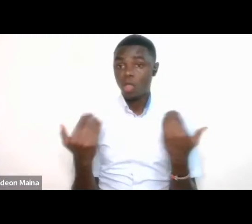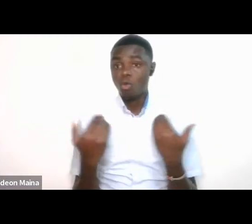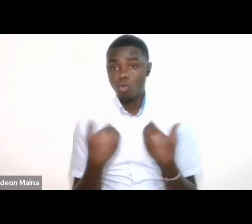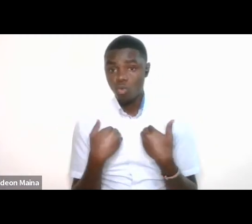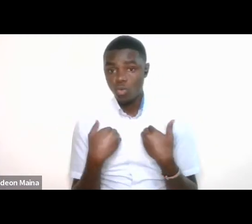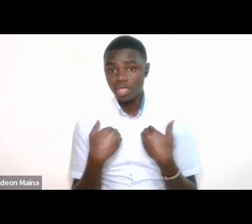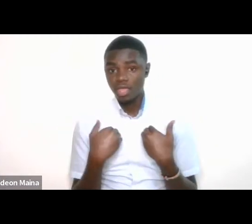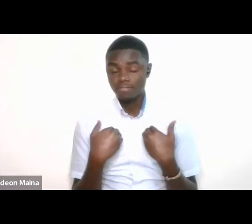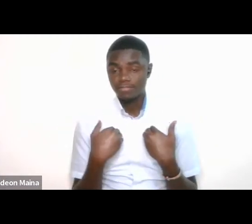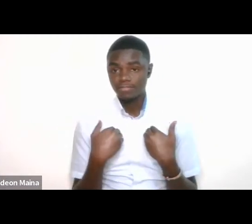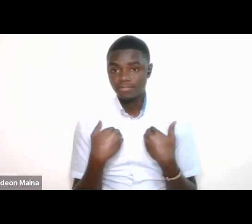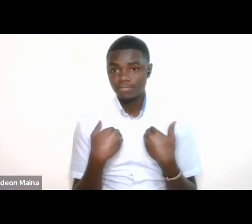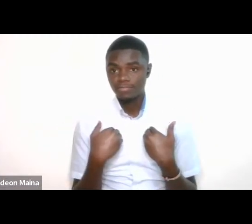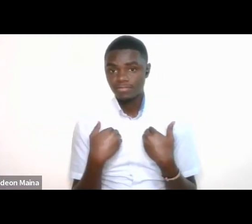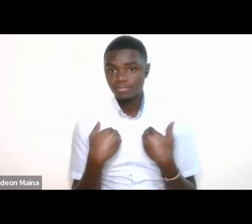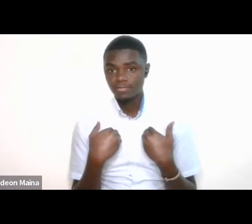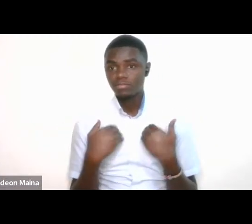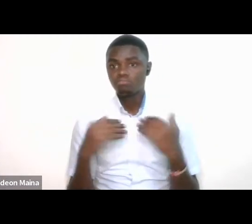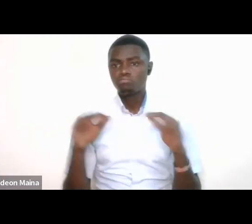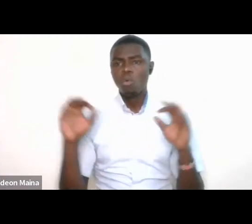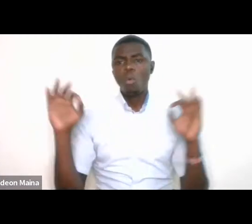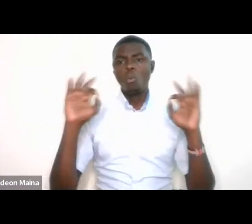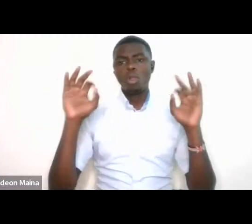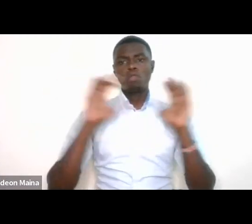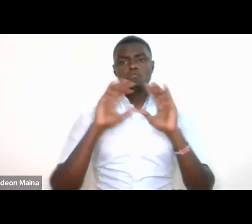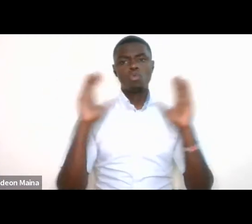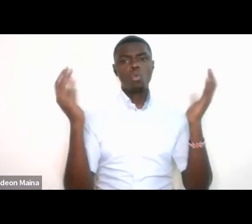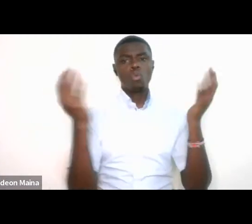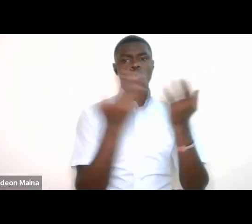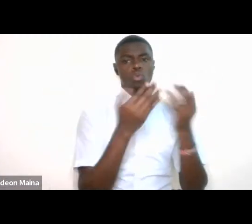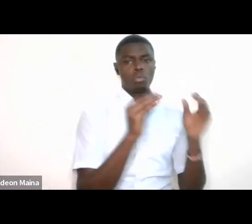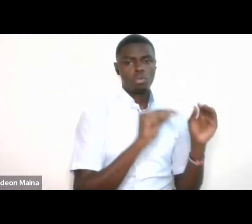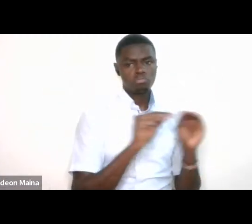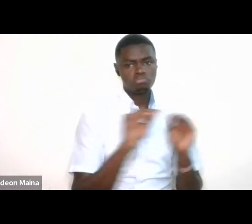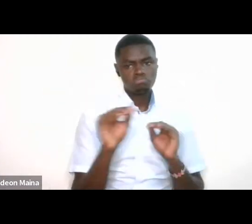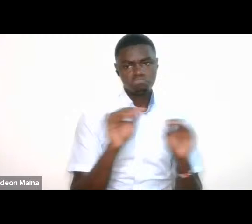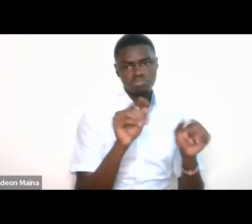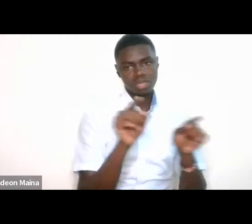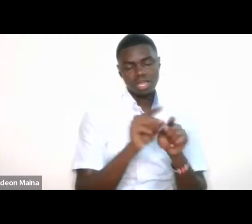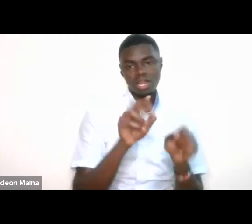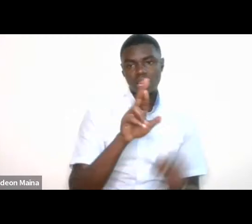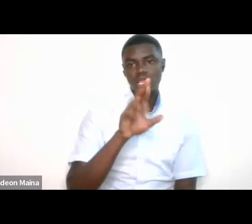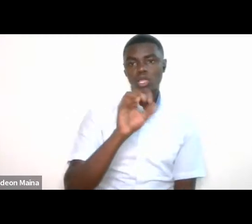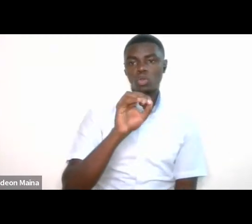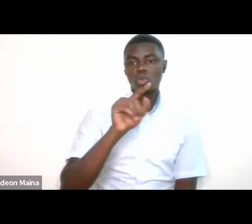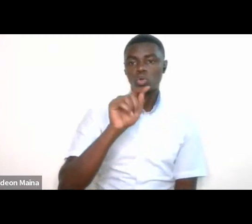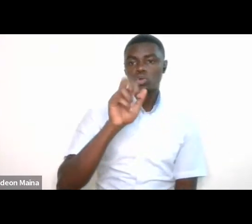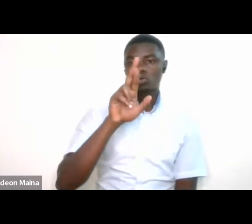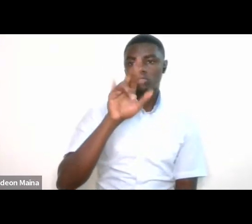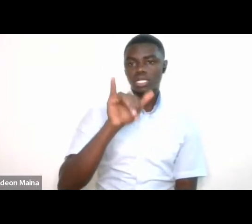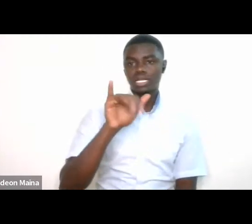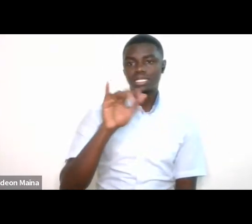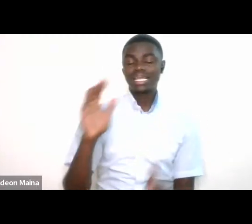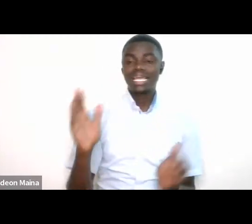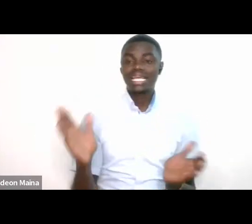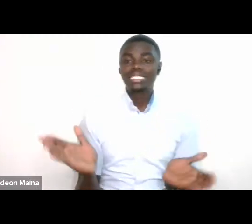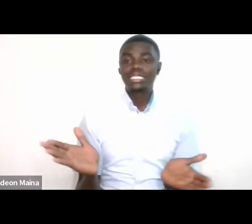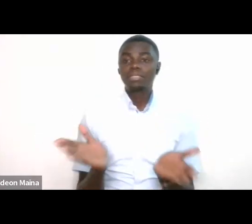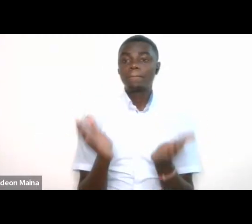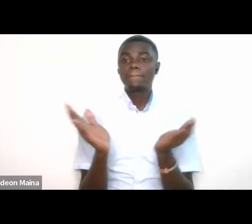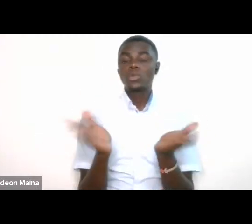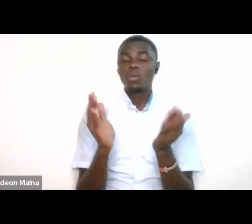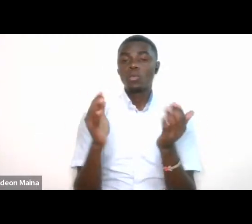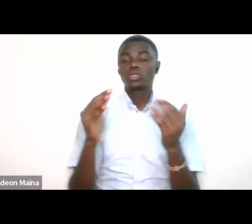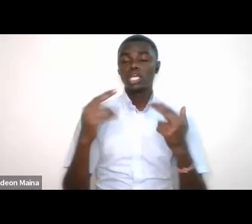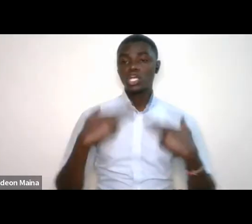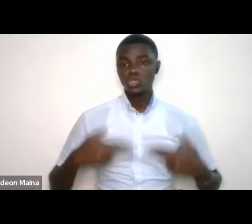have wonderful global movements like Rotary that promote a human rights culture in schools,